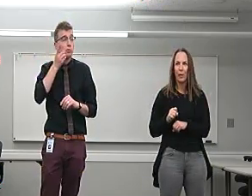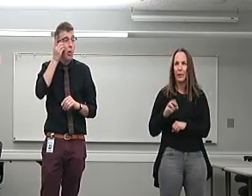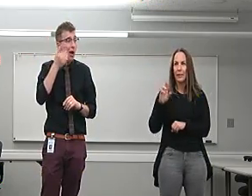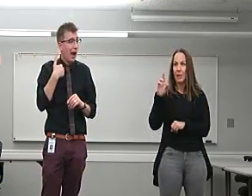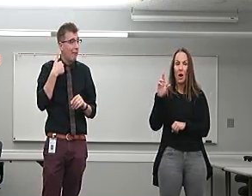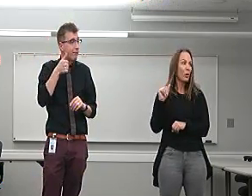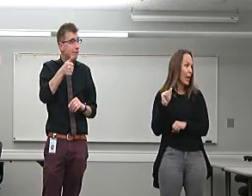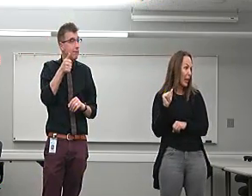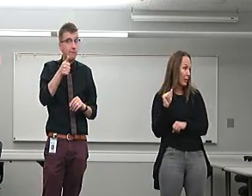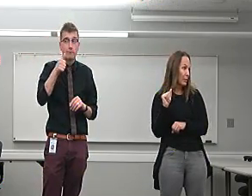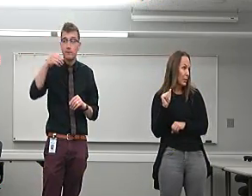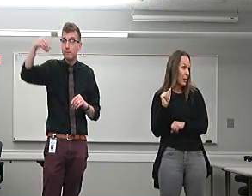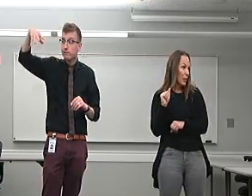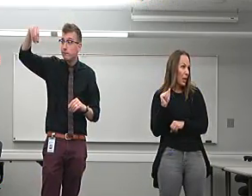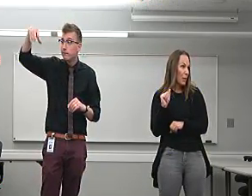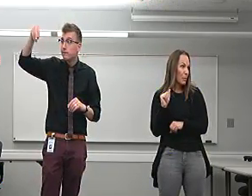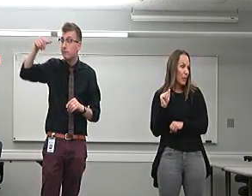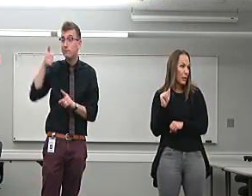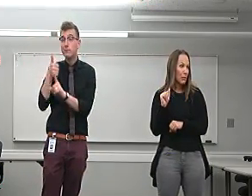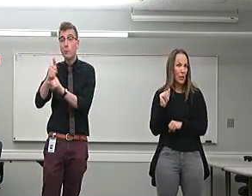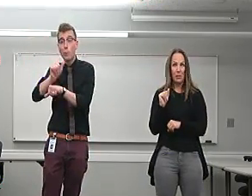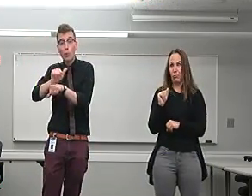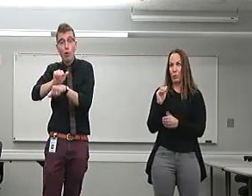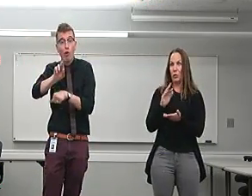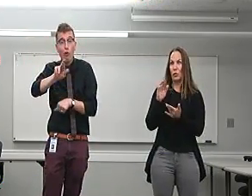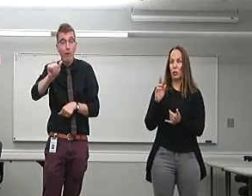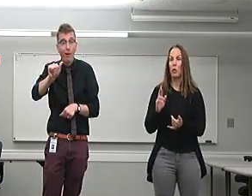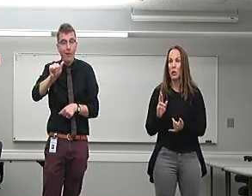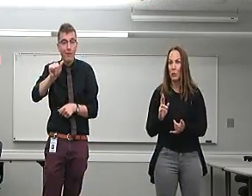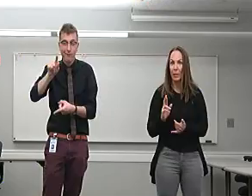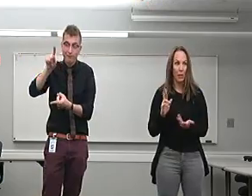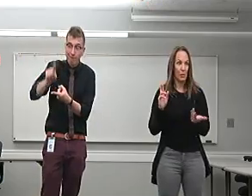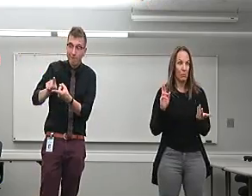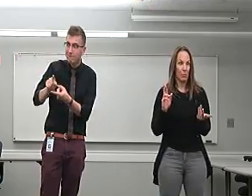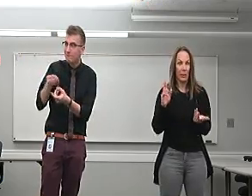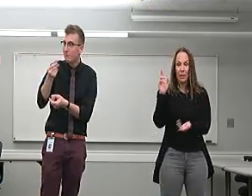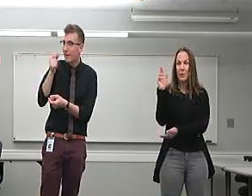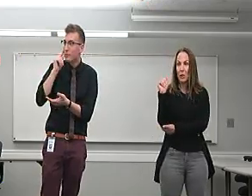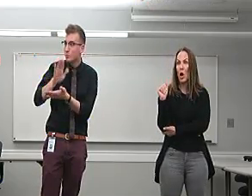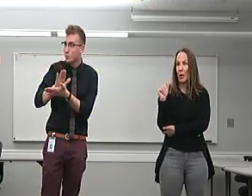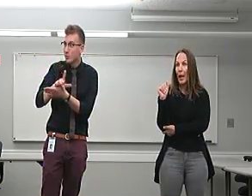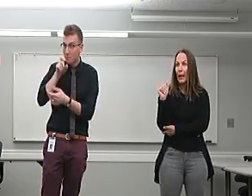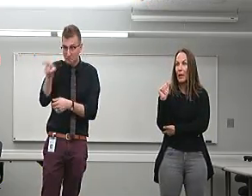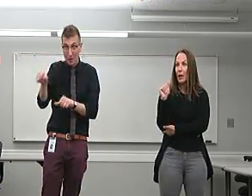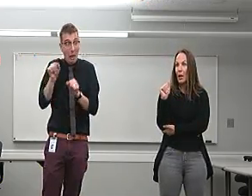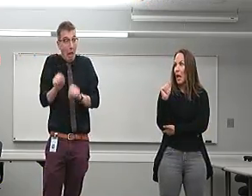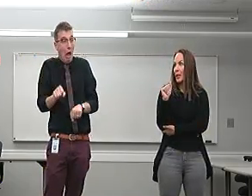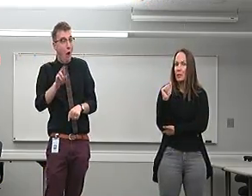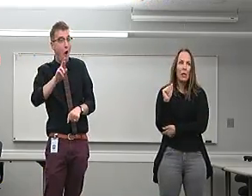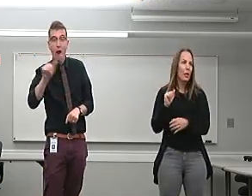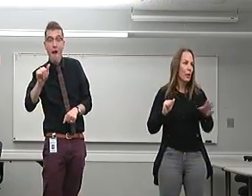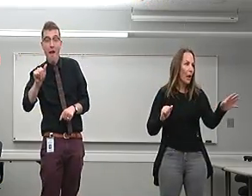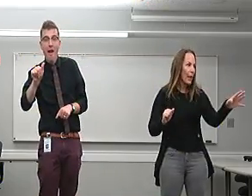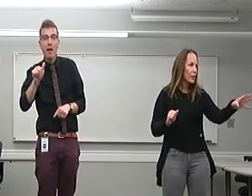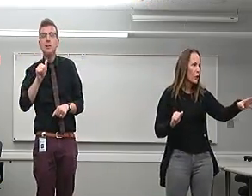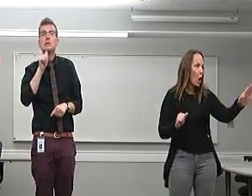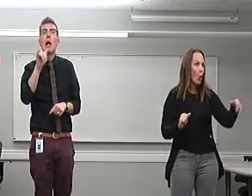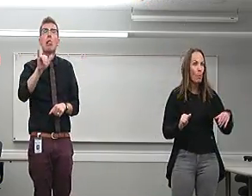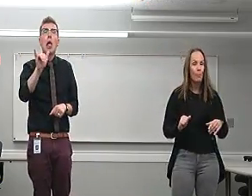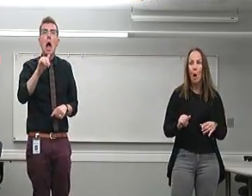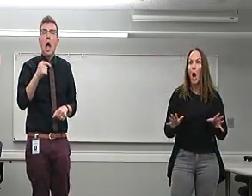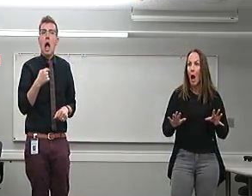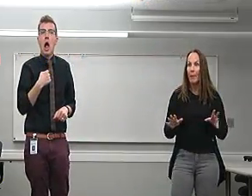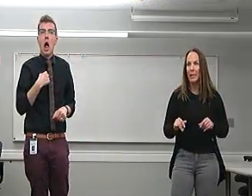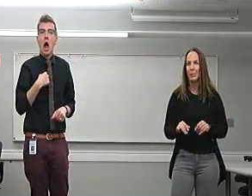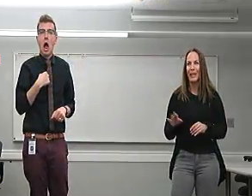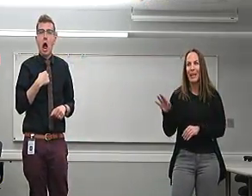RA and gets reduced tuition because Leah can be an RA. And it's not like I had to go mom and explain,